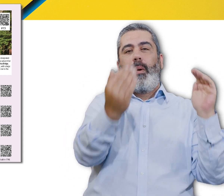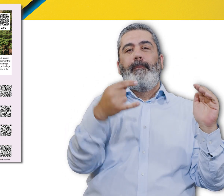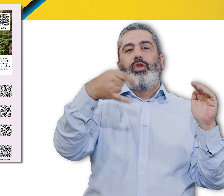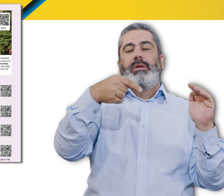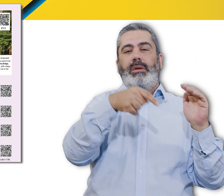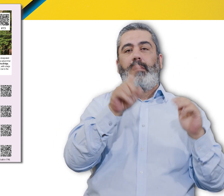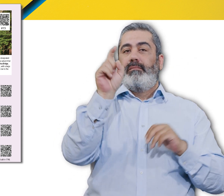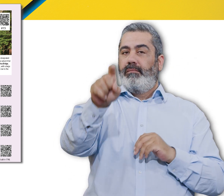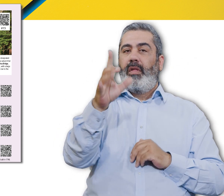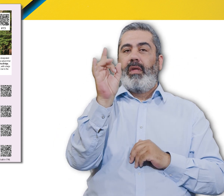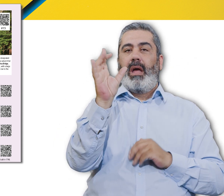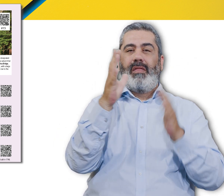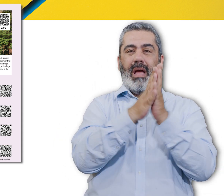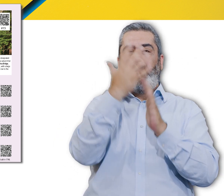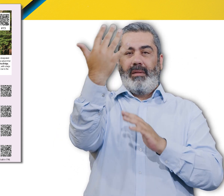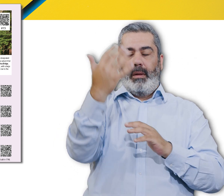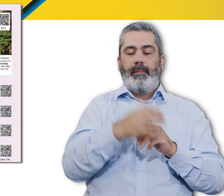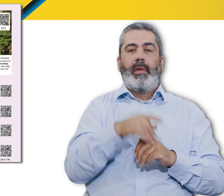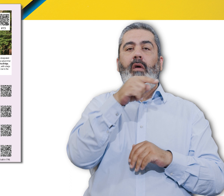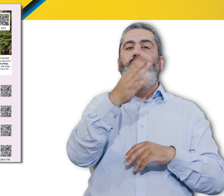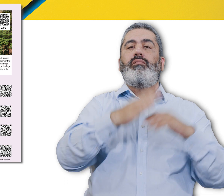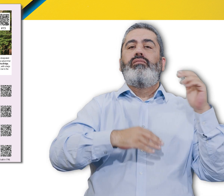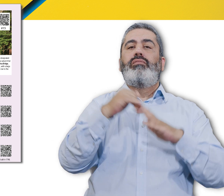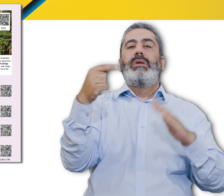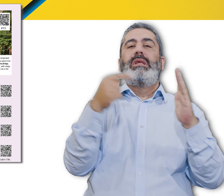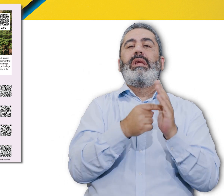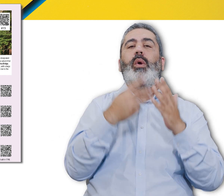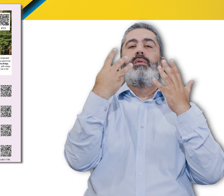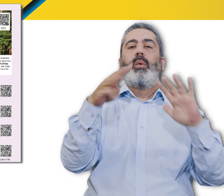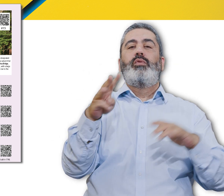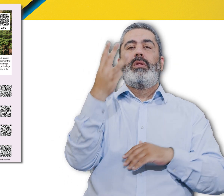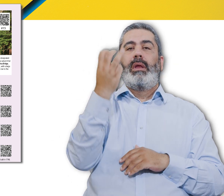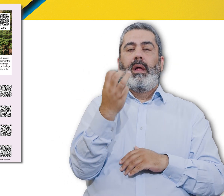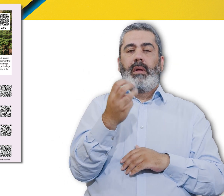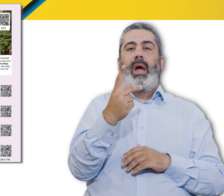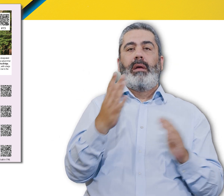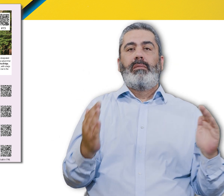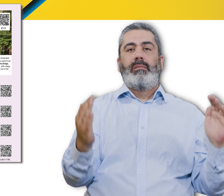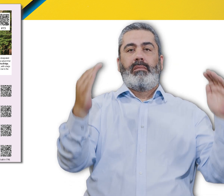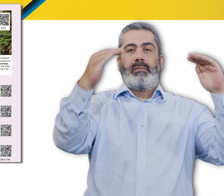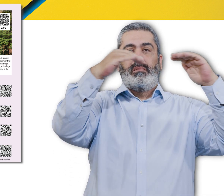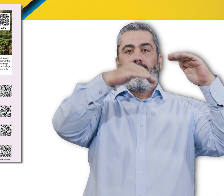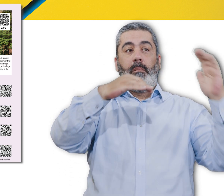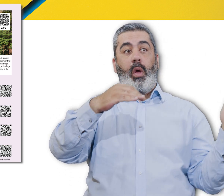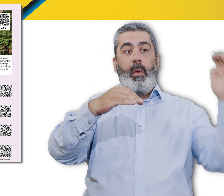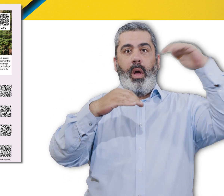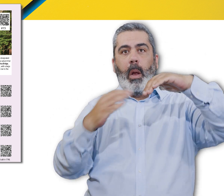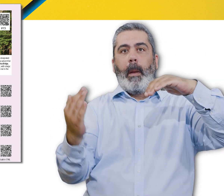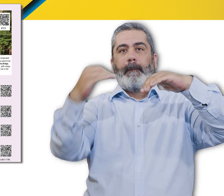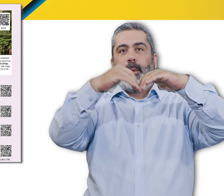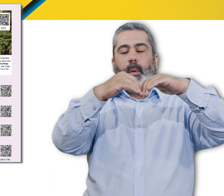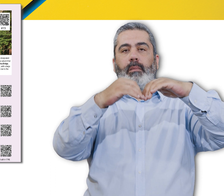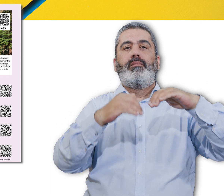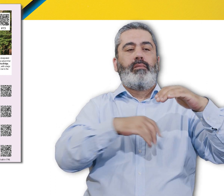Bridge, number 15, which was built around 1830 and consists of two unequal arches, with a large arch